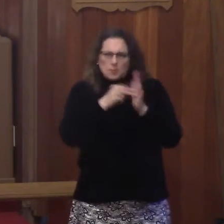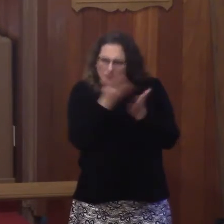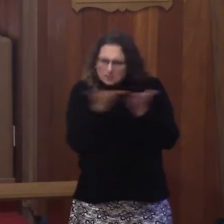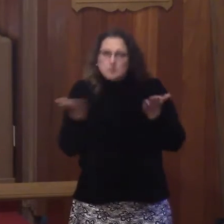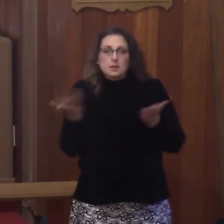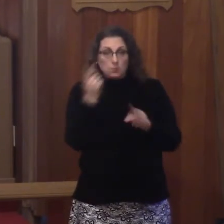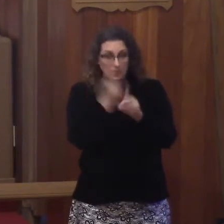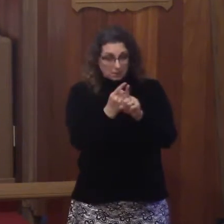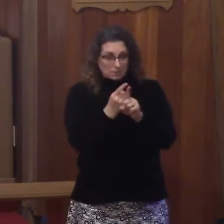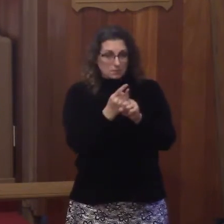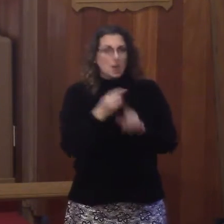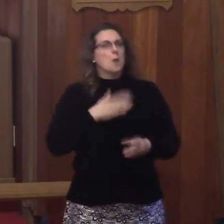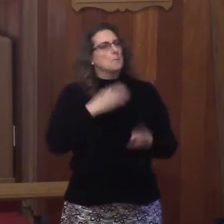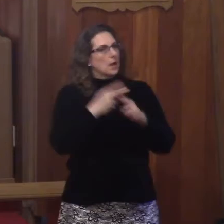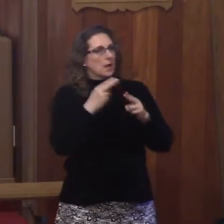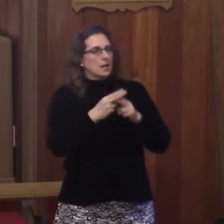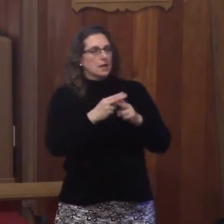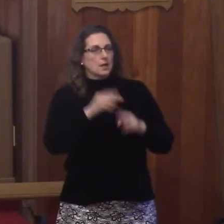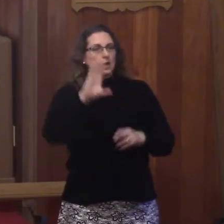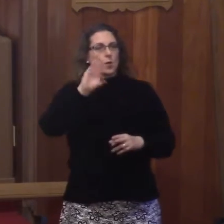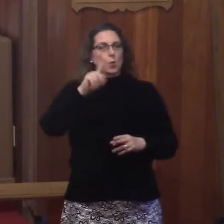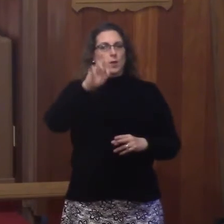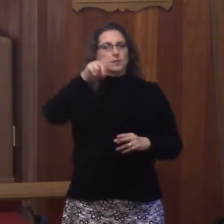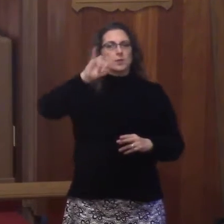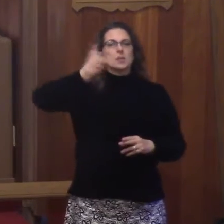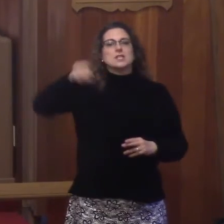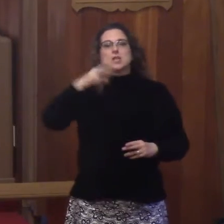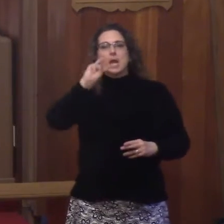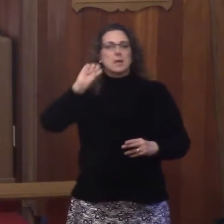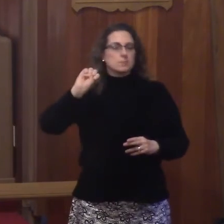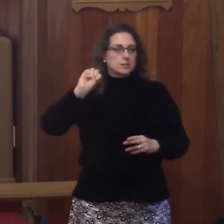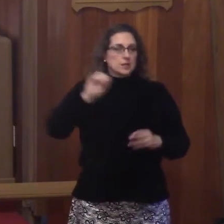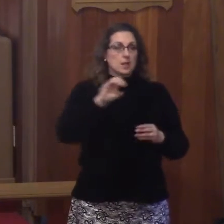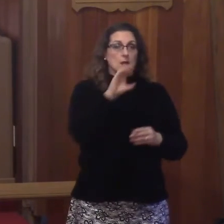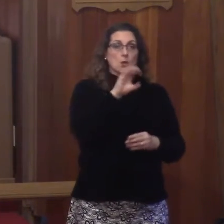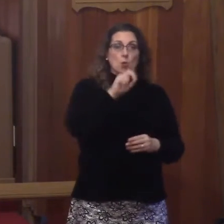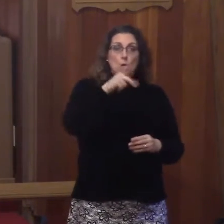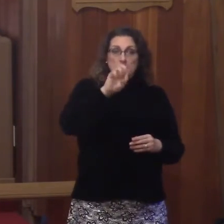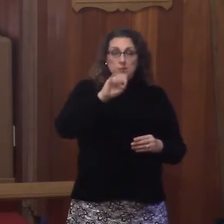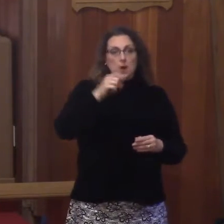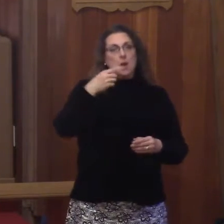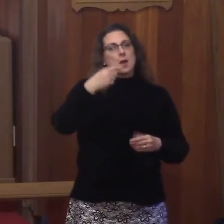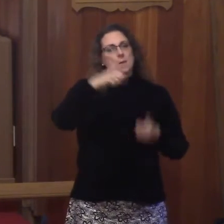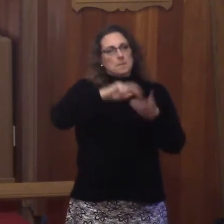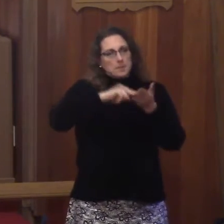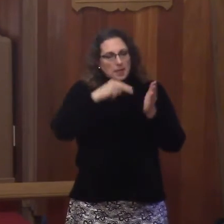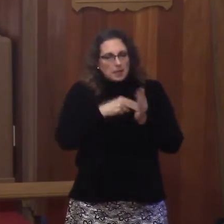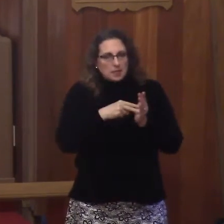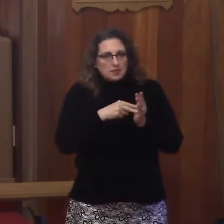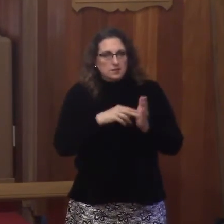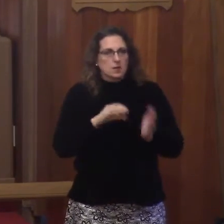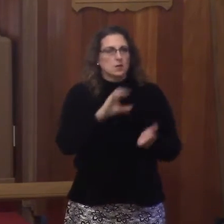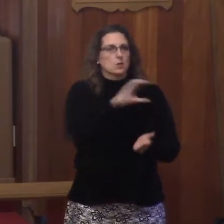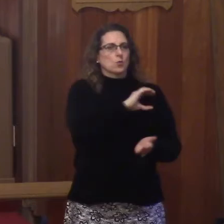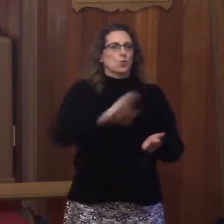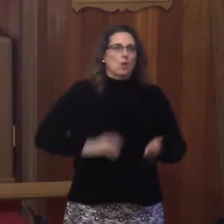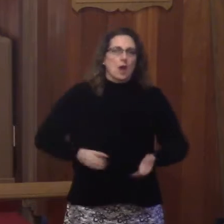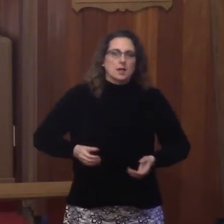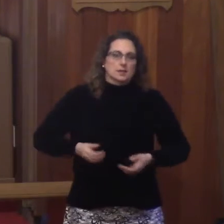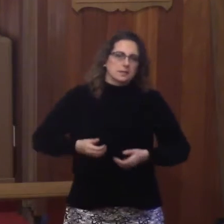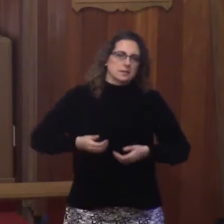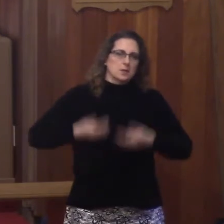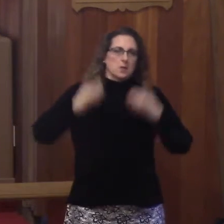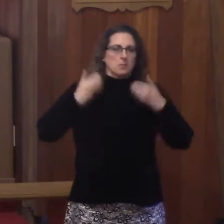something. My name is Christopher James. Christopher meaning Christ Bear. Somehow in tradition, the